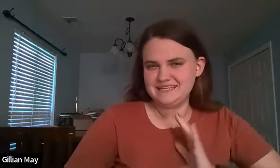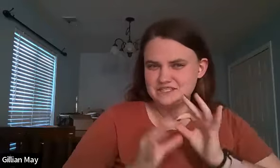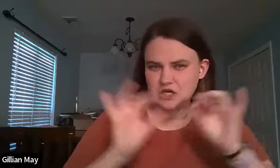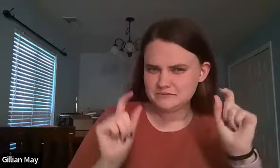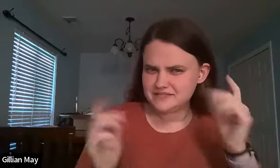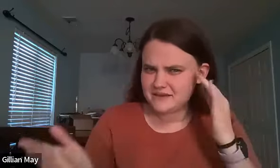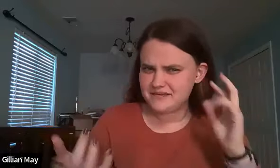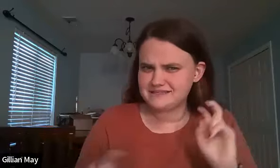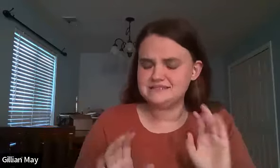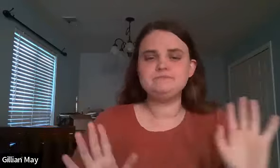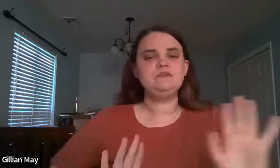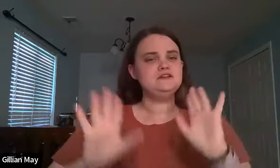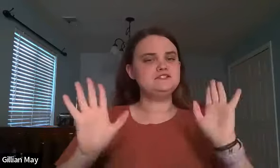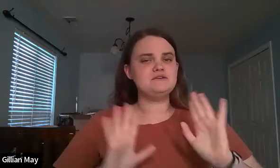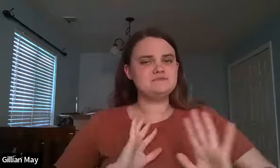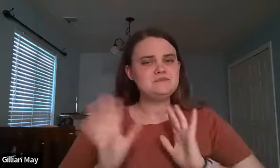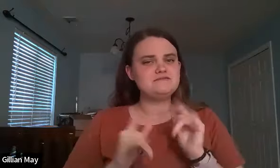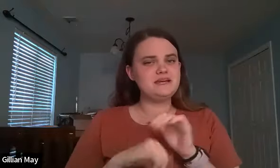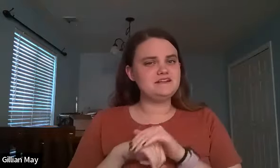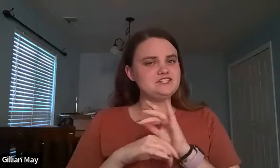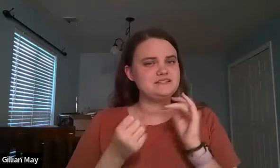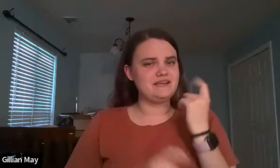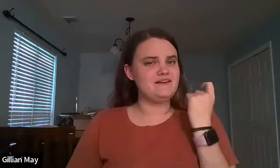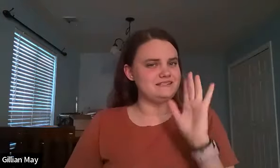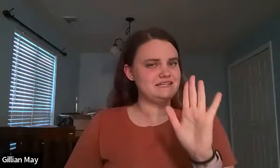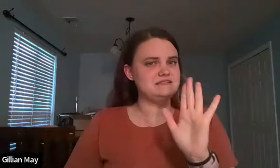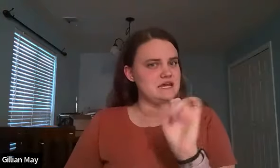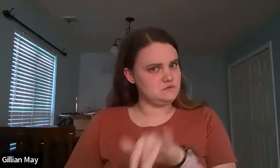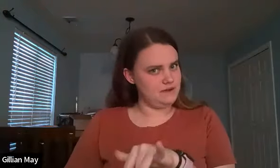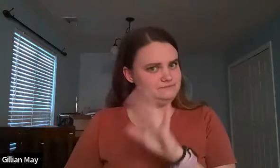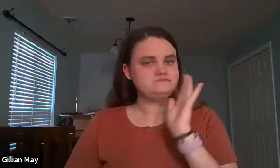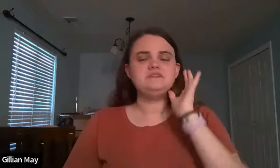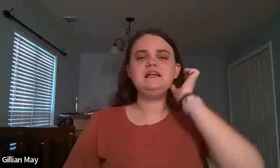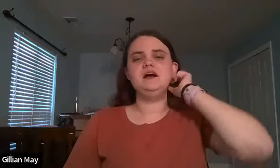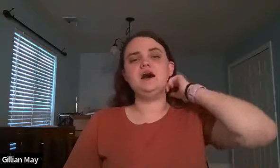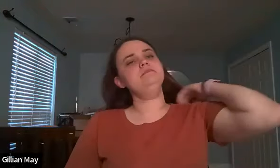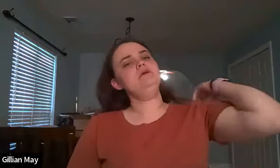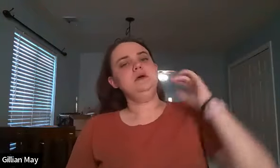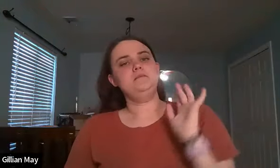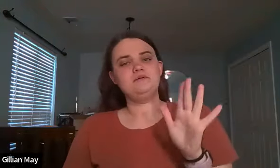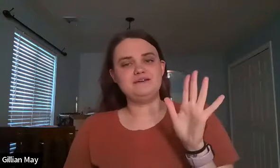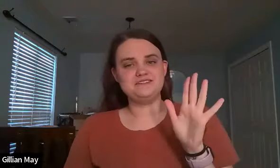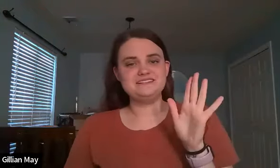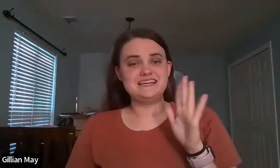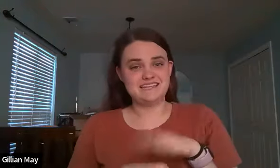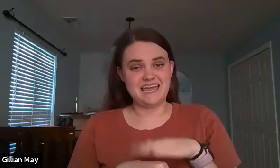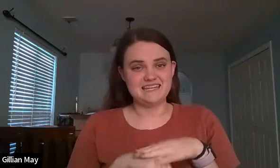friendliest terms, if that makes sense. So sometimes if my English doesn't make a lot of sense, that's why. Um, but what I was going to say is like a heads